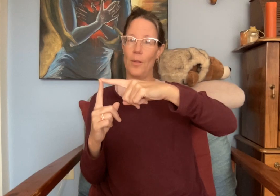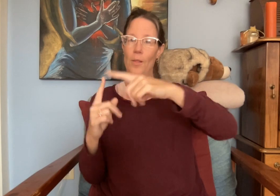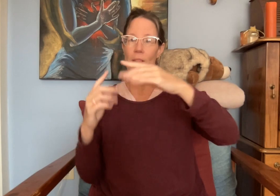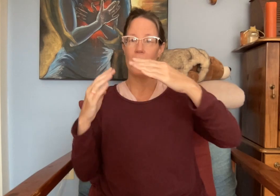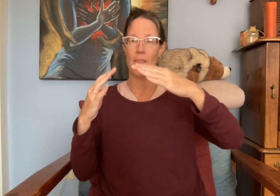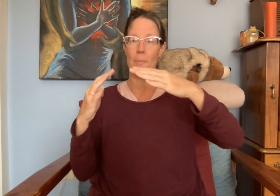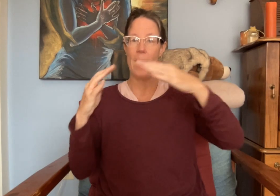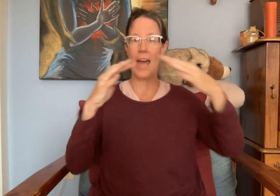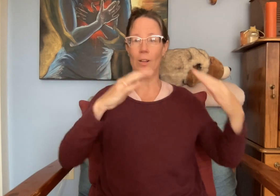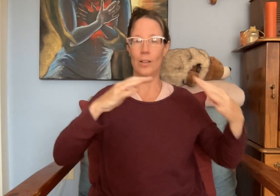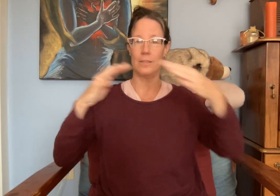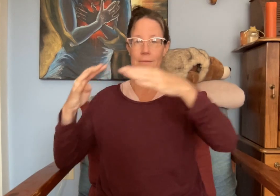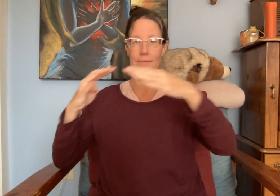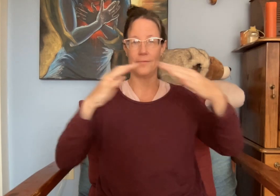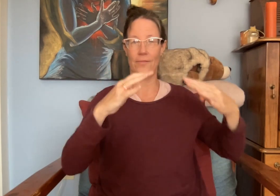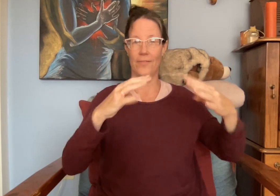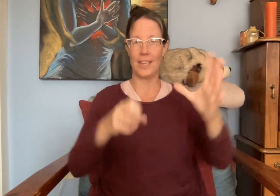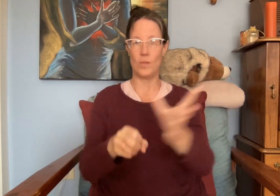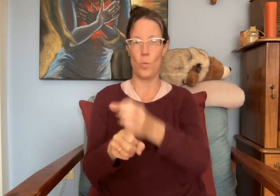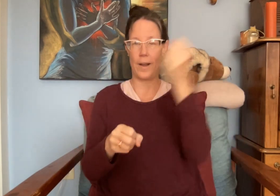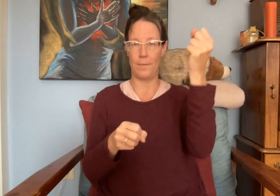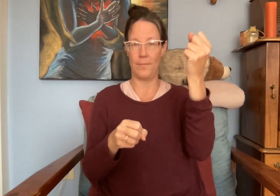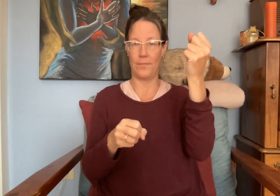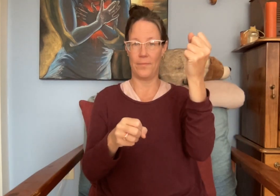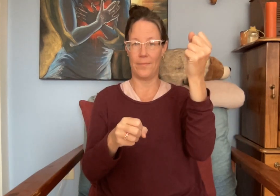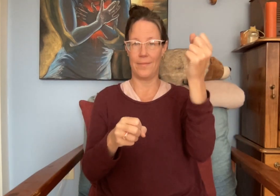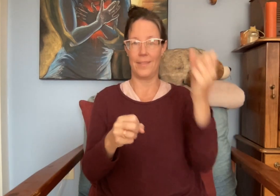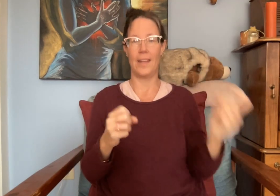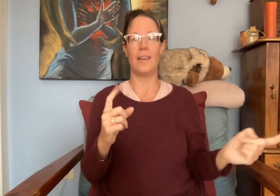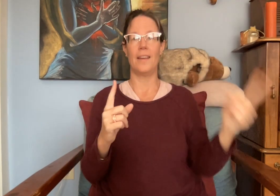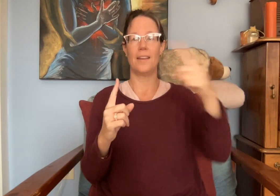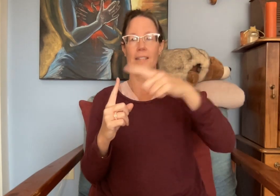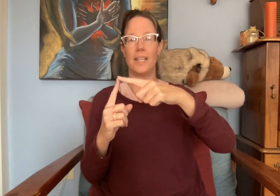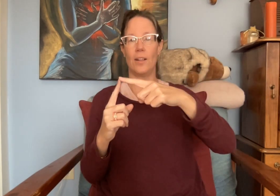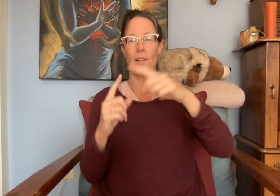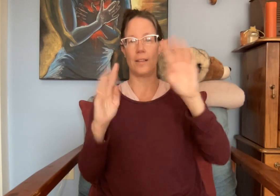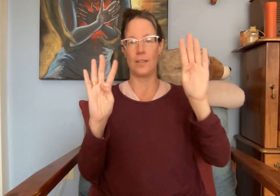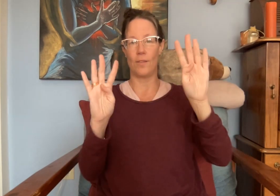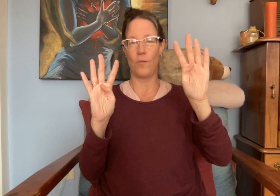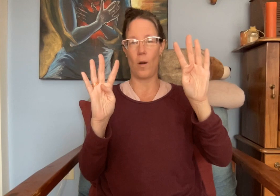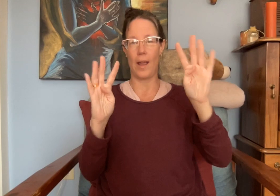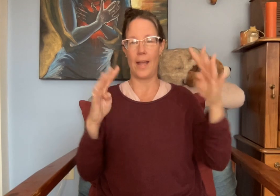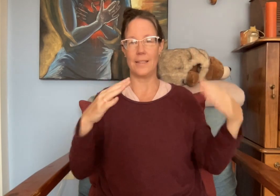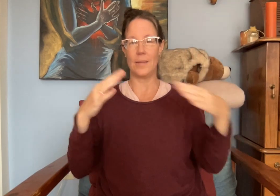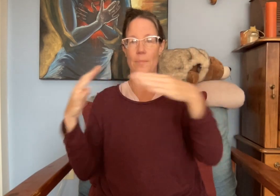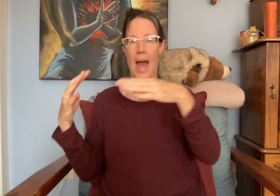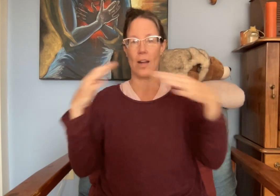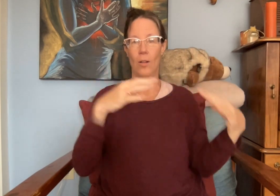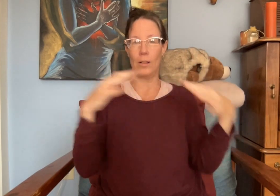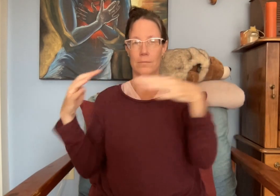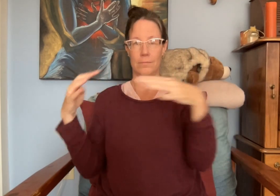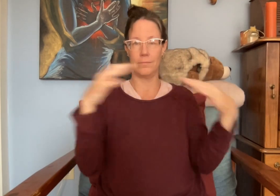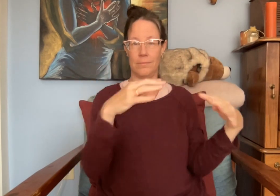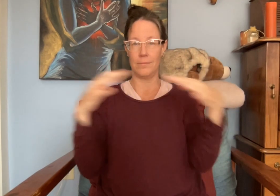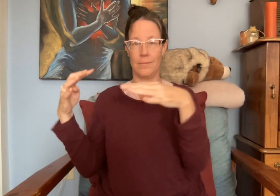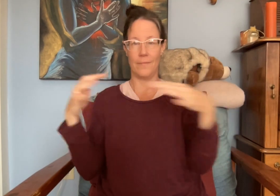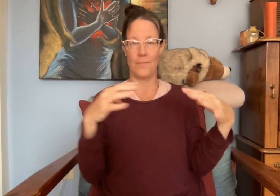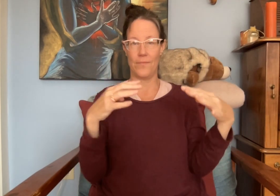Till the battle is won. Till, and these are 4 hands, the battle